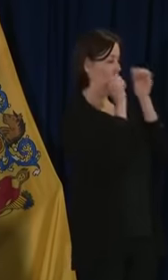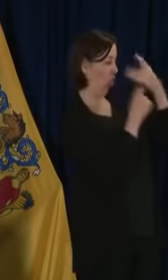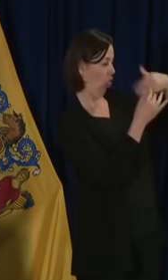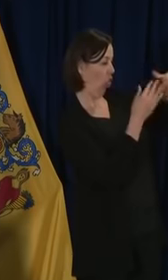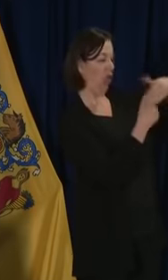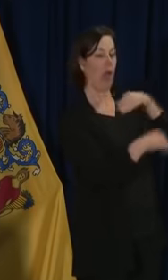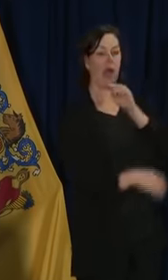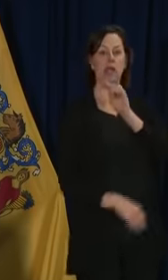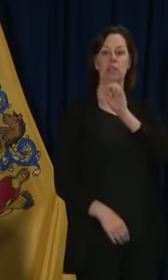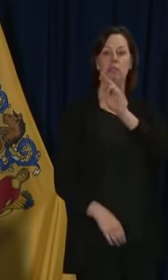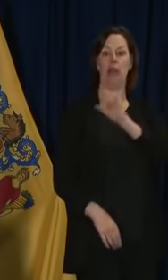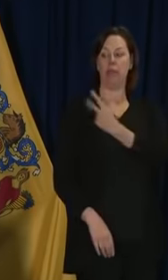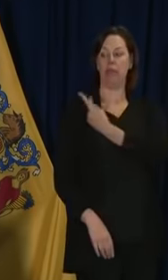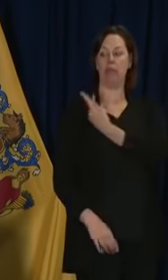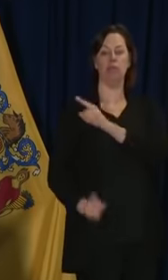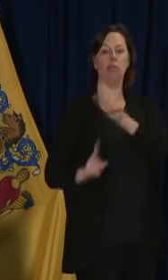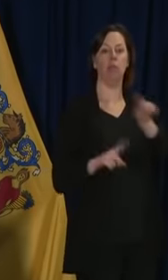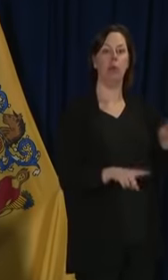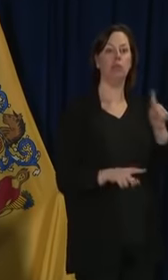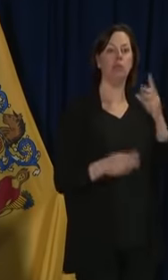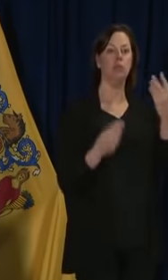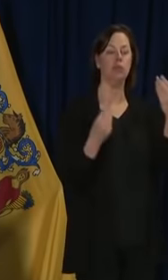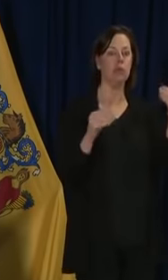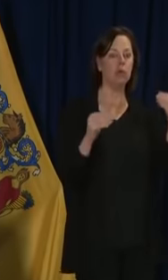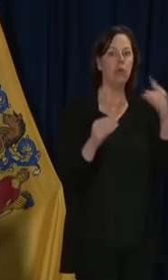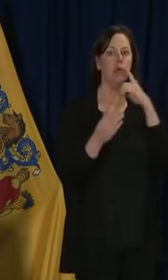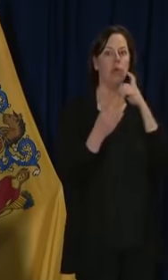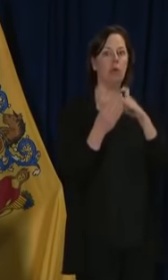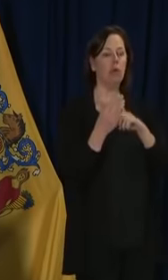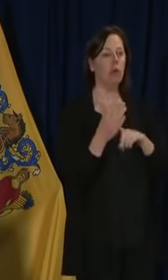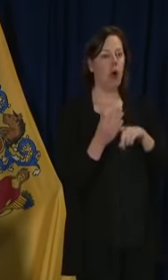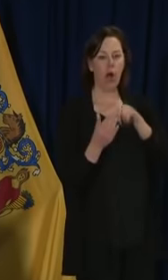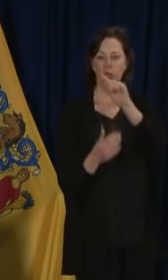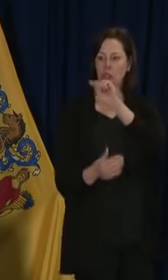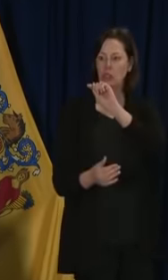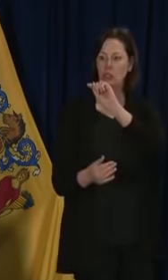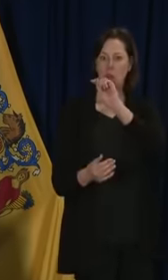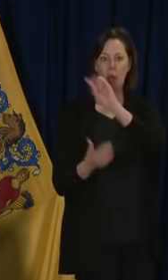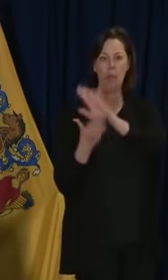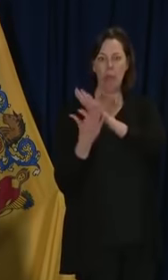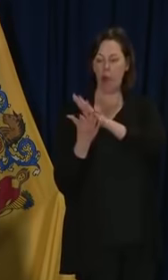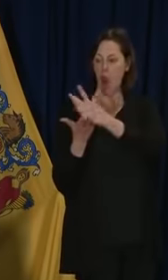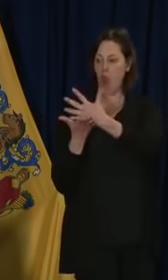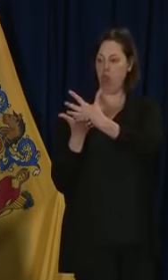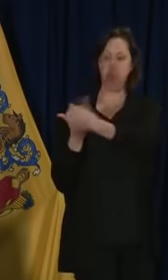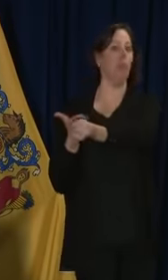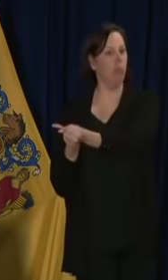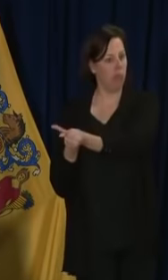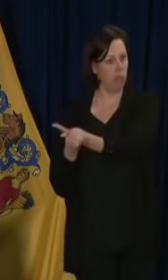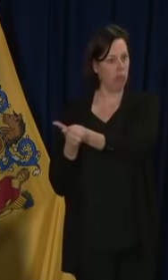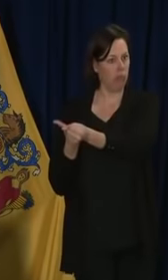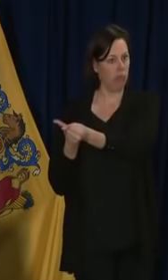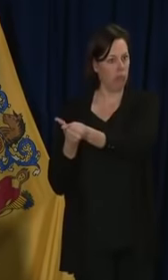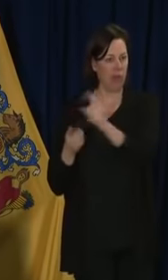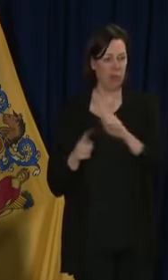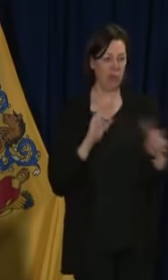under-the-radar screen visit to a store, and there wasn't one piece of toilet paper, never mind a roll of toilet paper left.